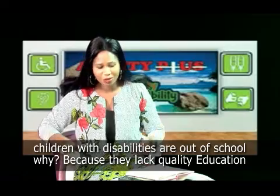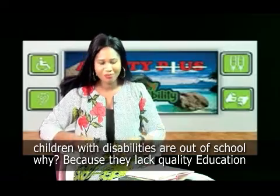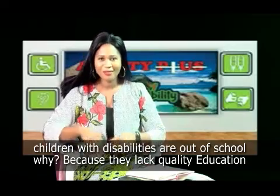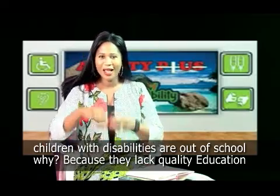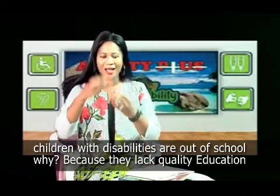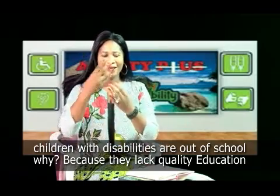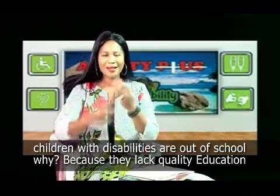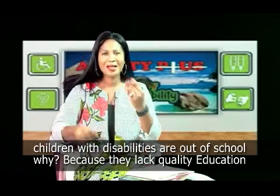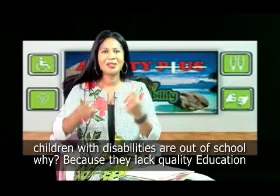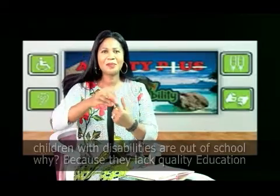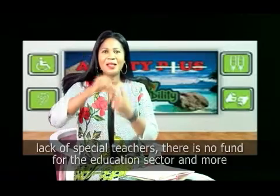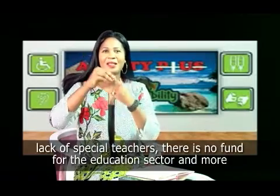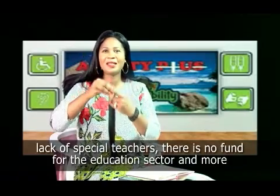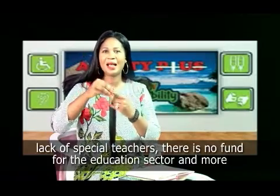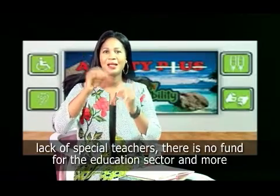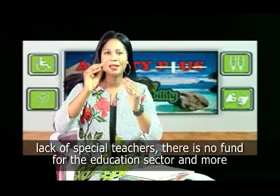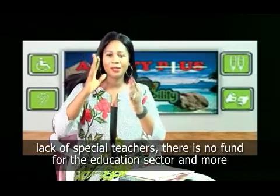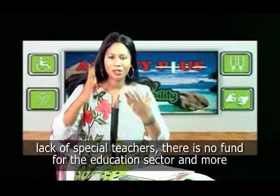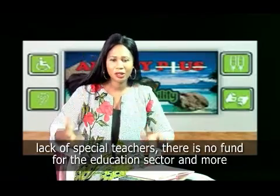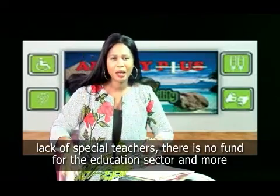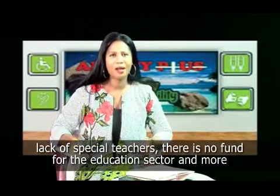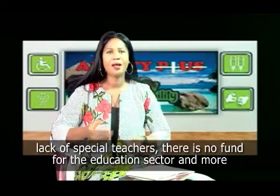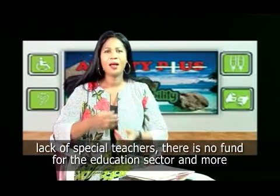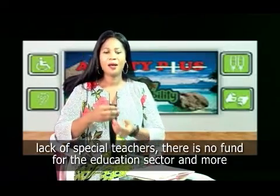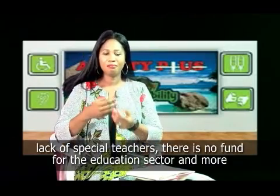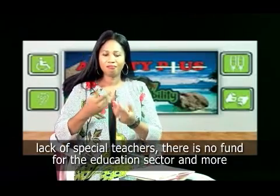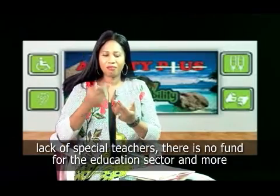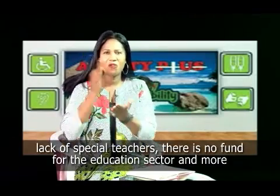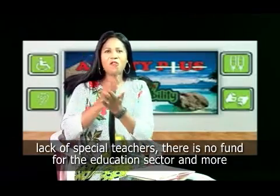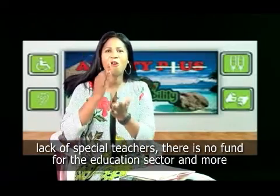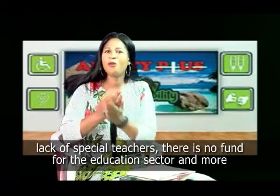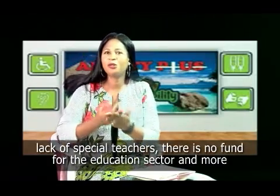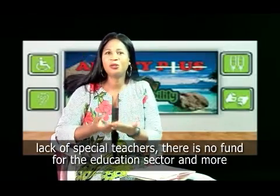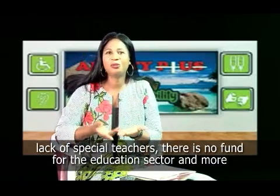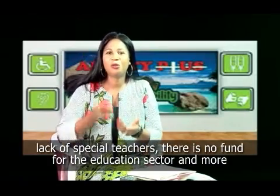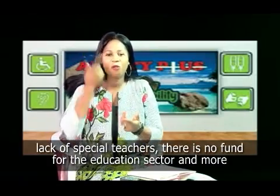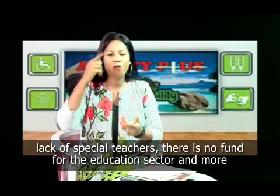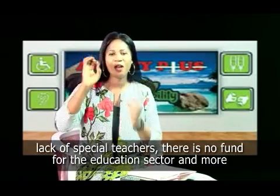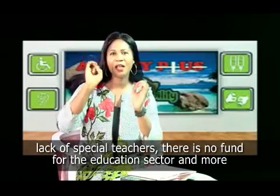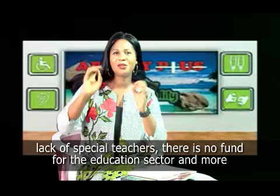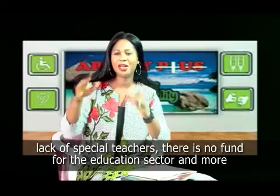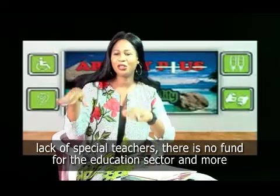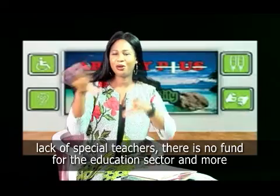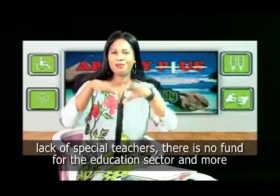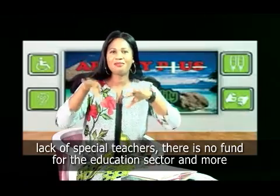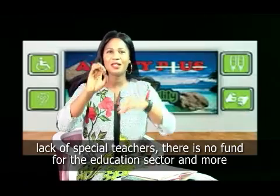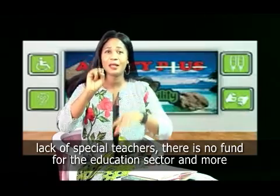quality education, lack of special teachers, there is no fund for the